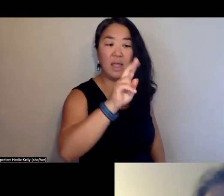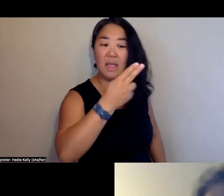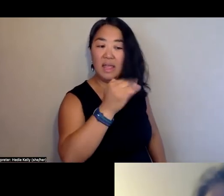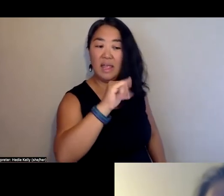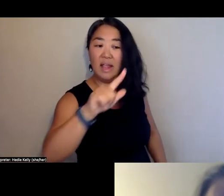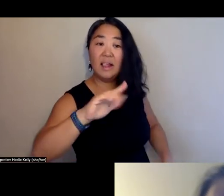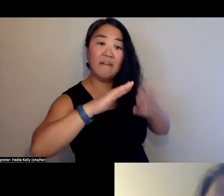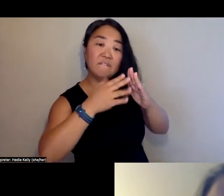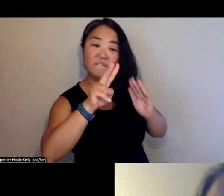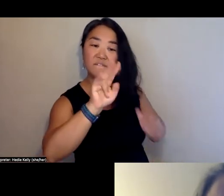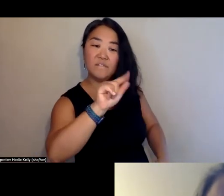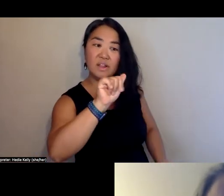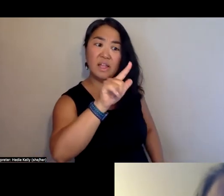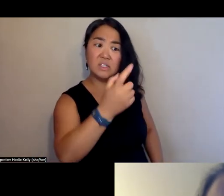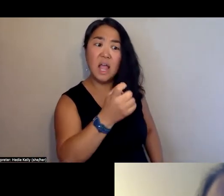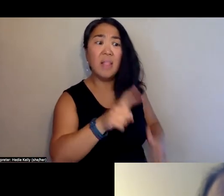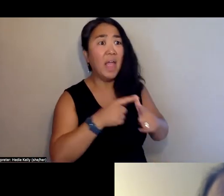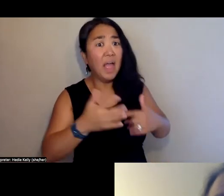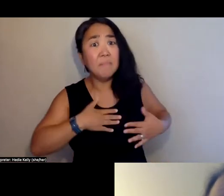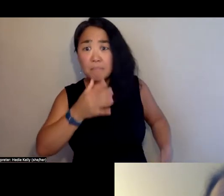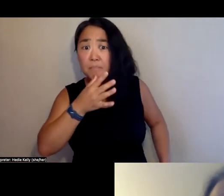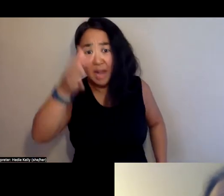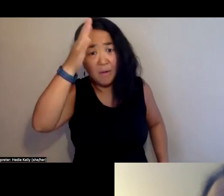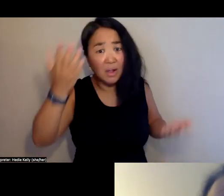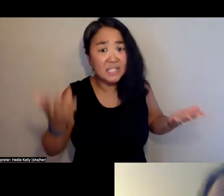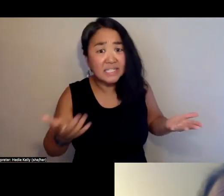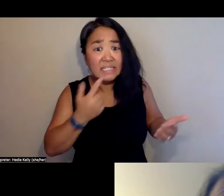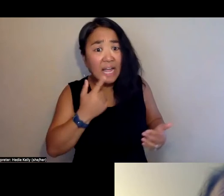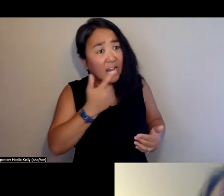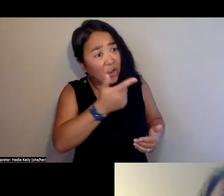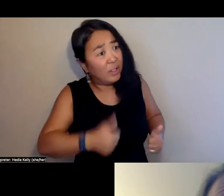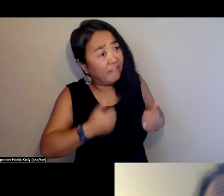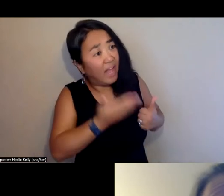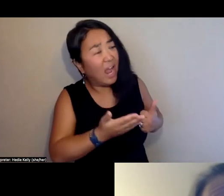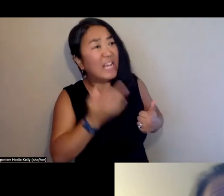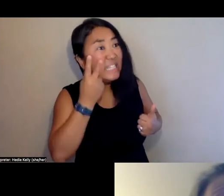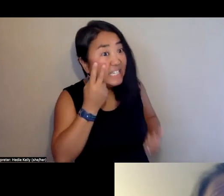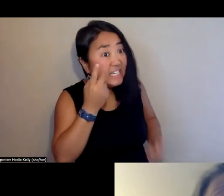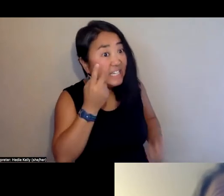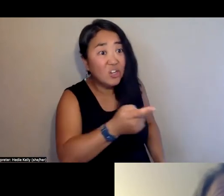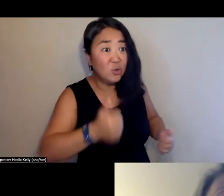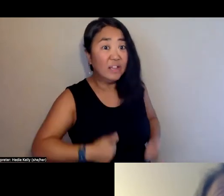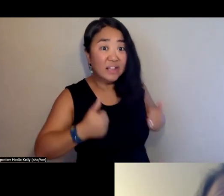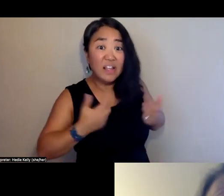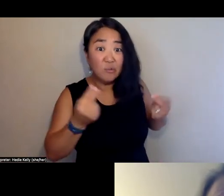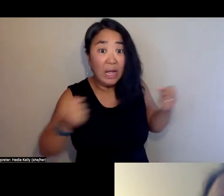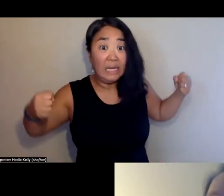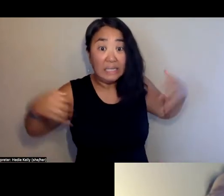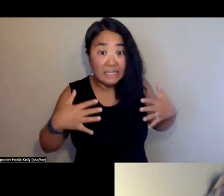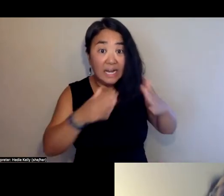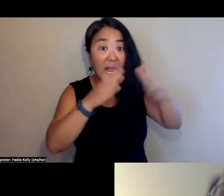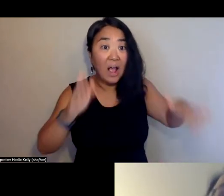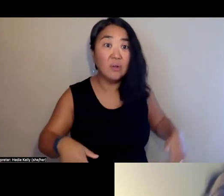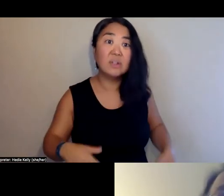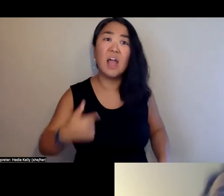there. And we always joked and said, see, you went and lived in the haunted houses. But the Seven Dollars Church,